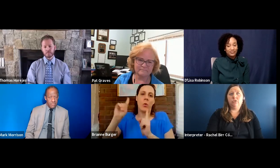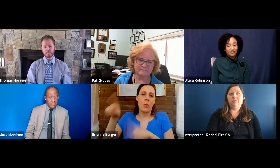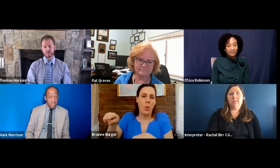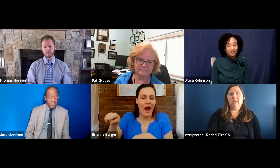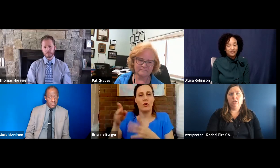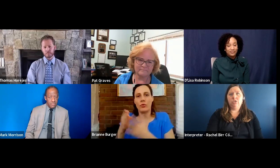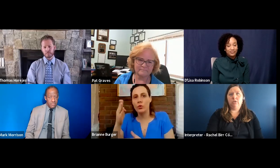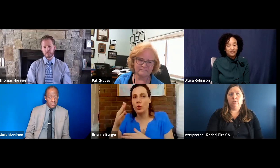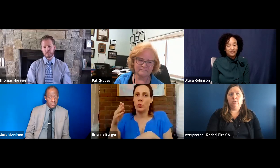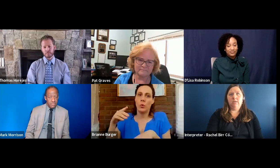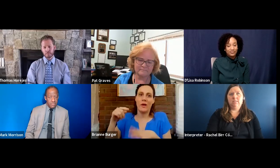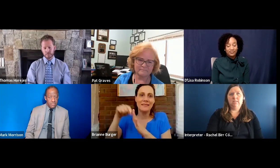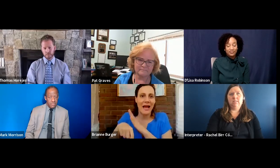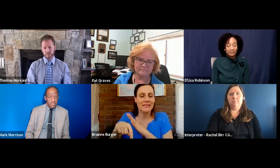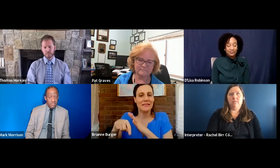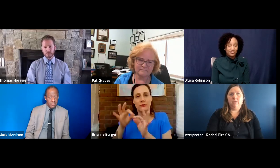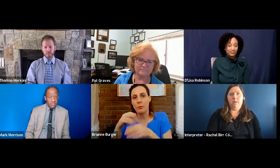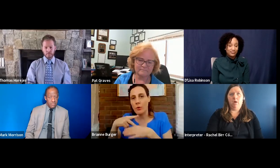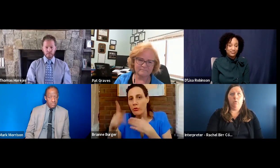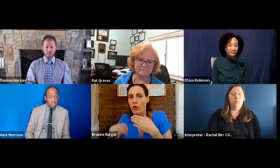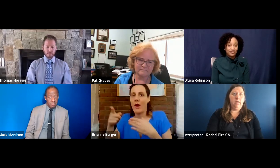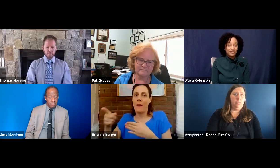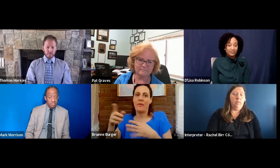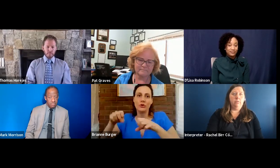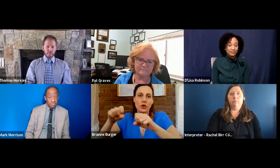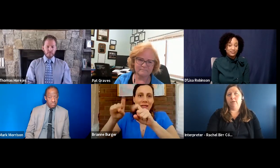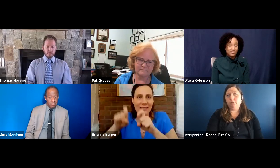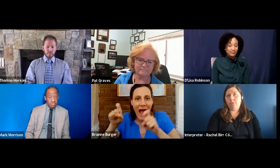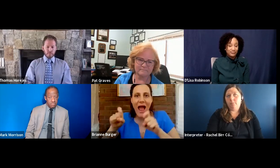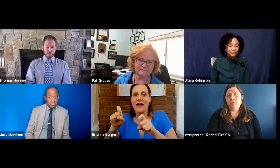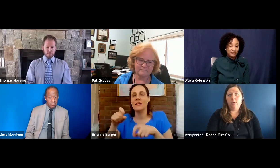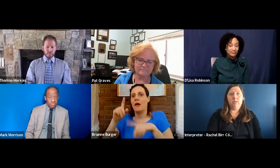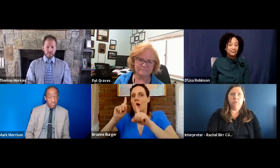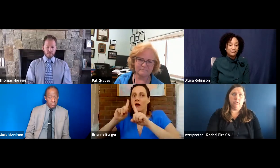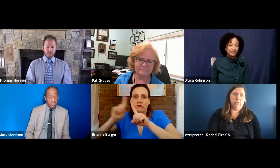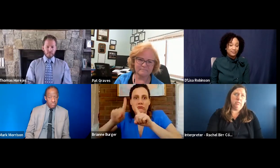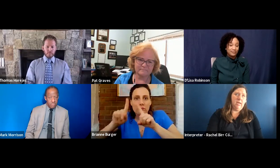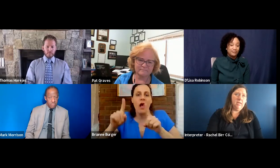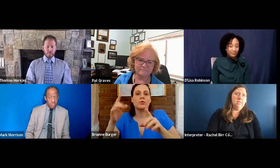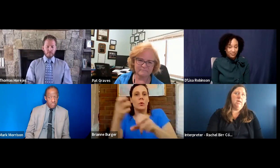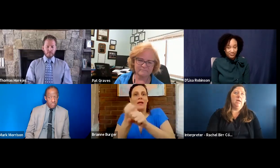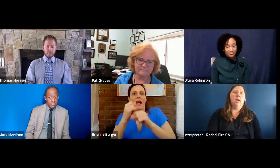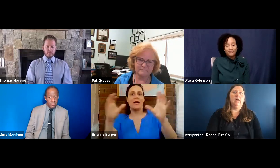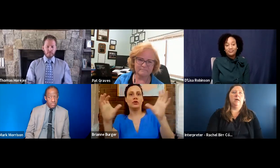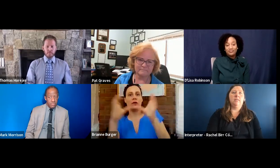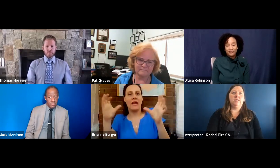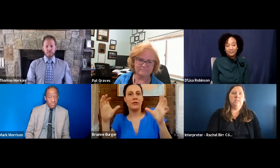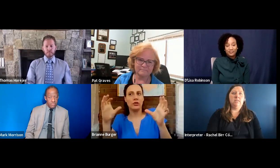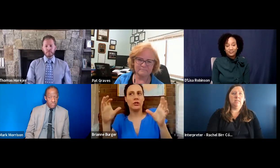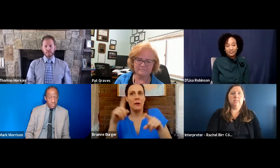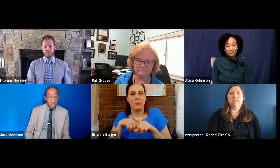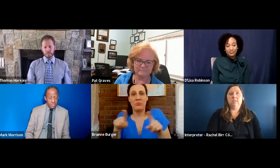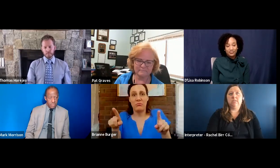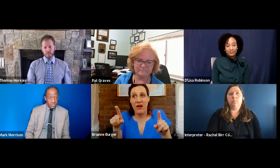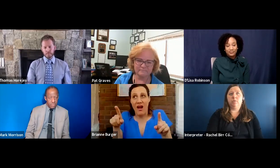me, the certification says something about, okay, they went through an interpreting program, they took a certain test, they did